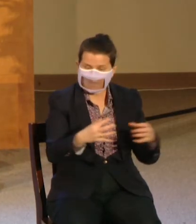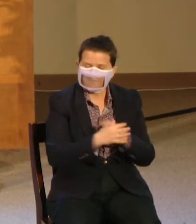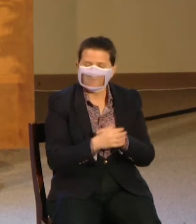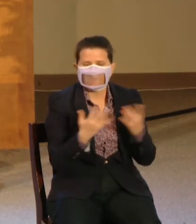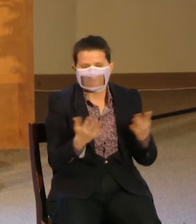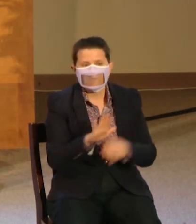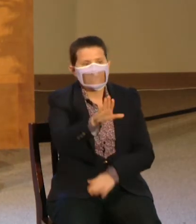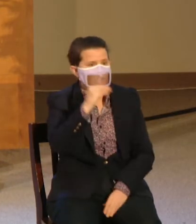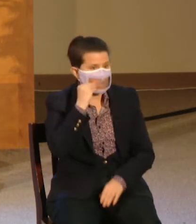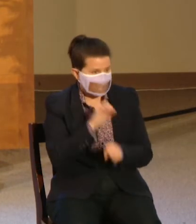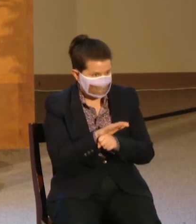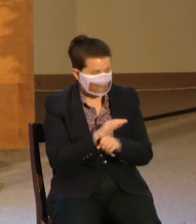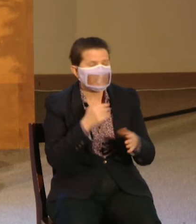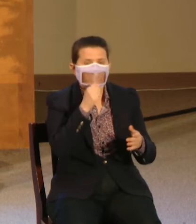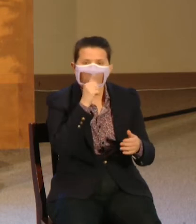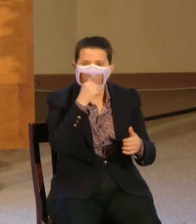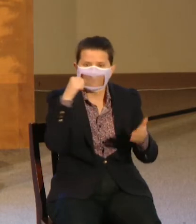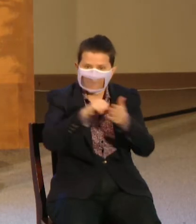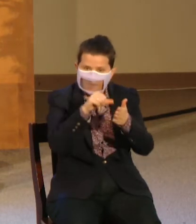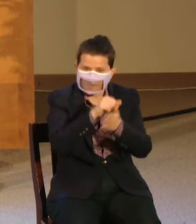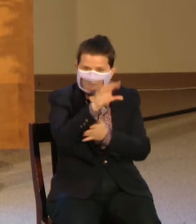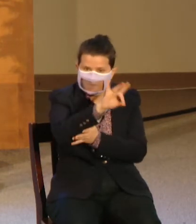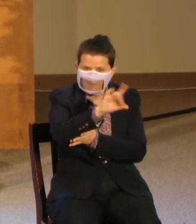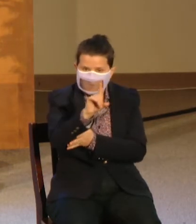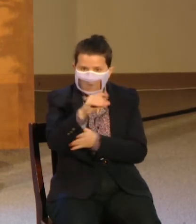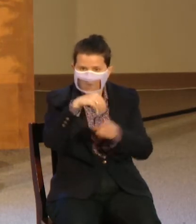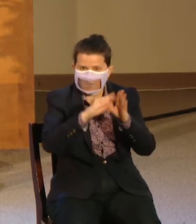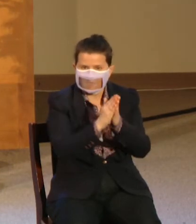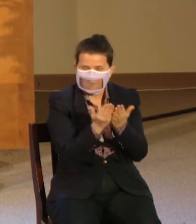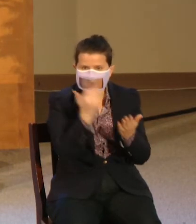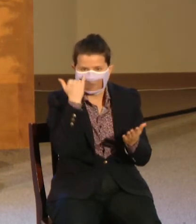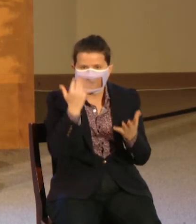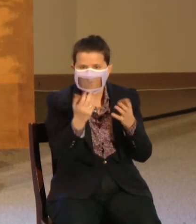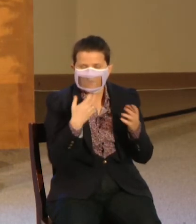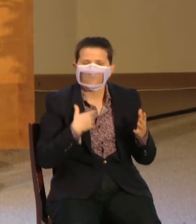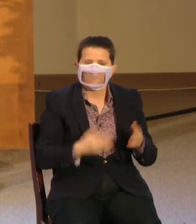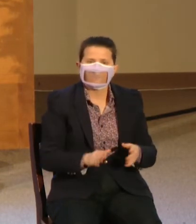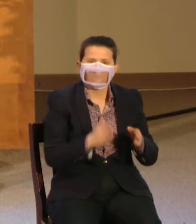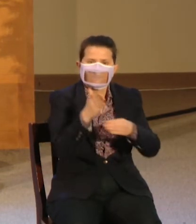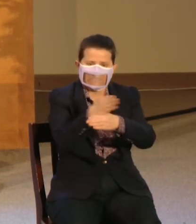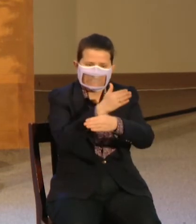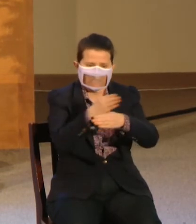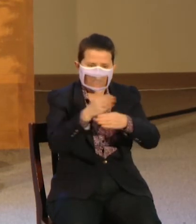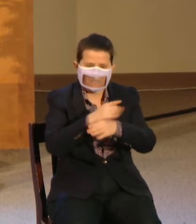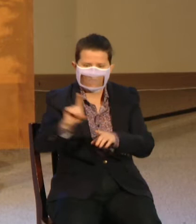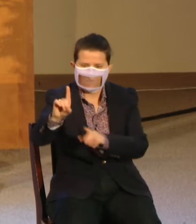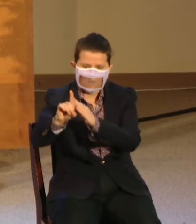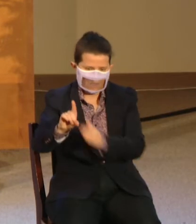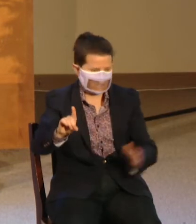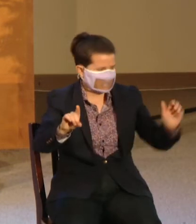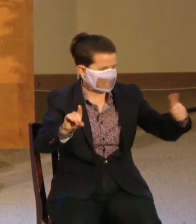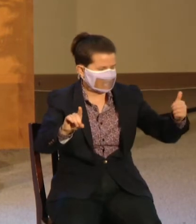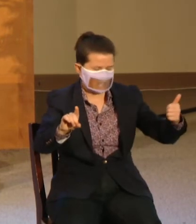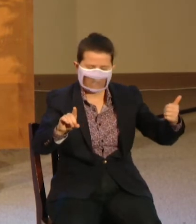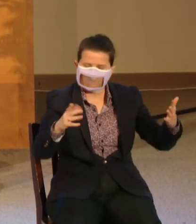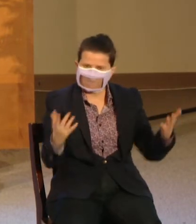page 81 in the book if you want to look it up, and rate what you're doing on a scale of 1 to 10. And if you have to justify it, it's